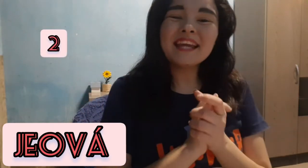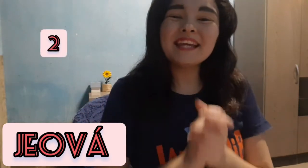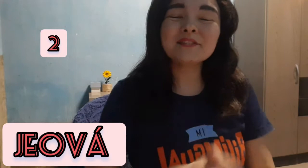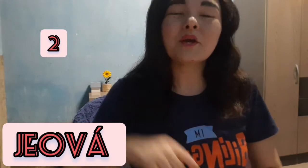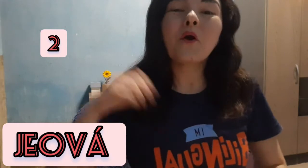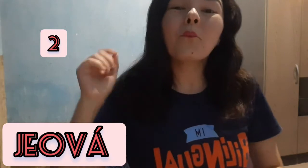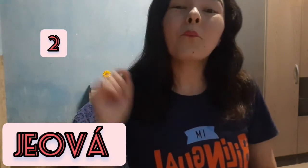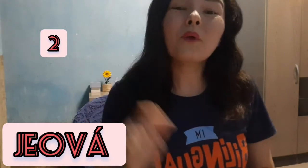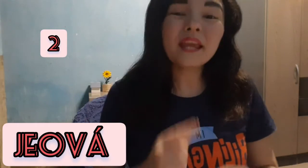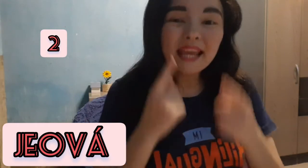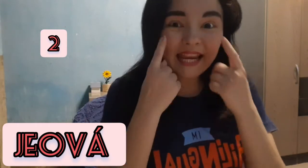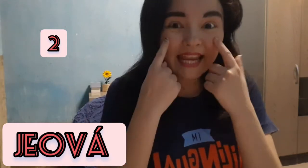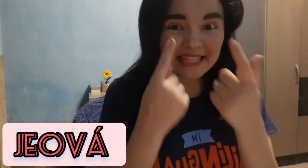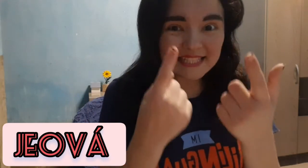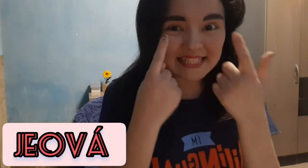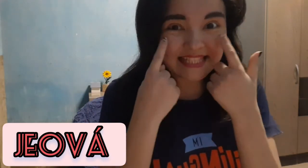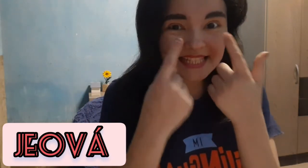great. We can see